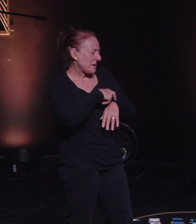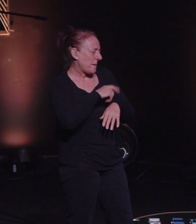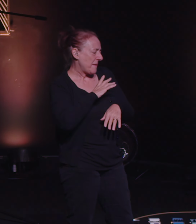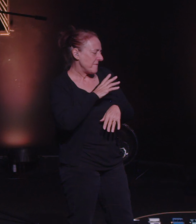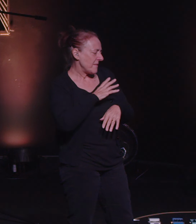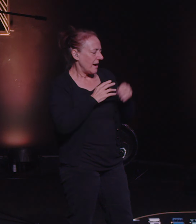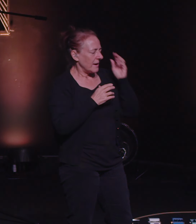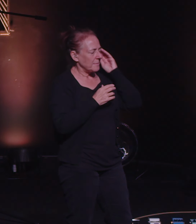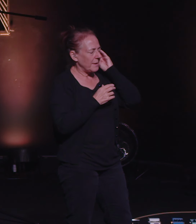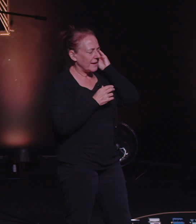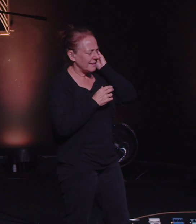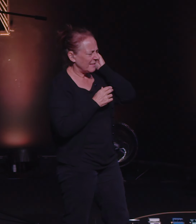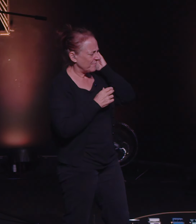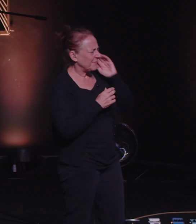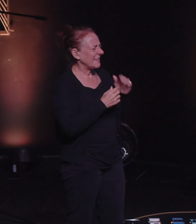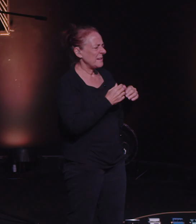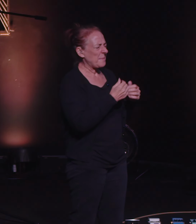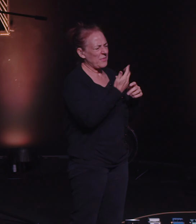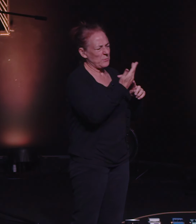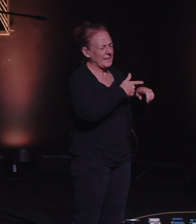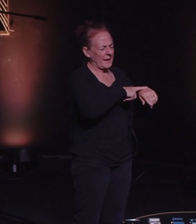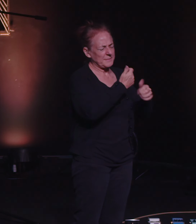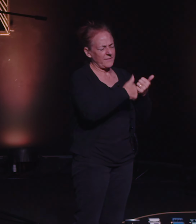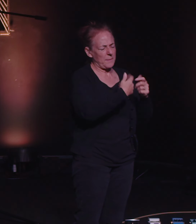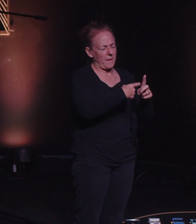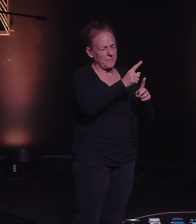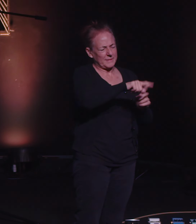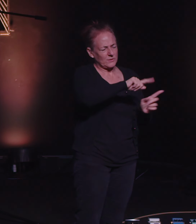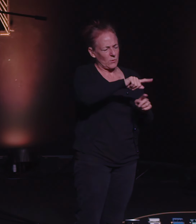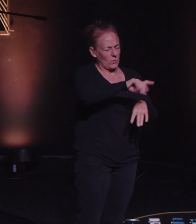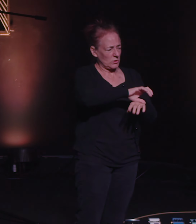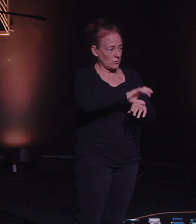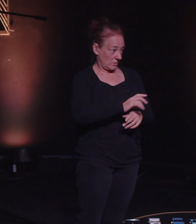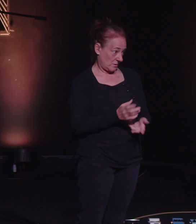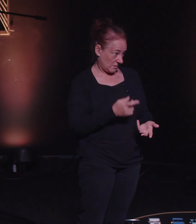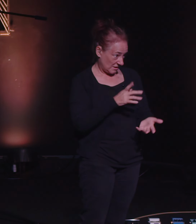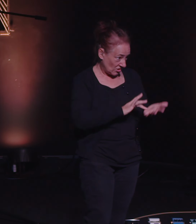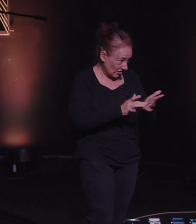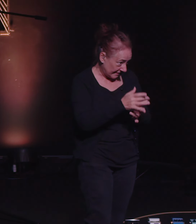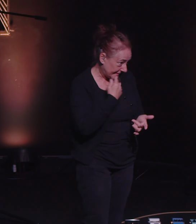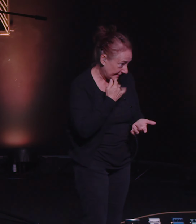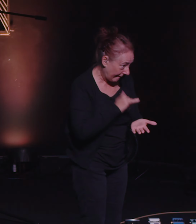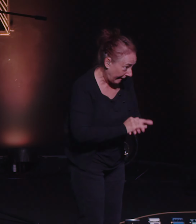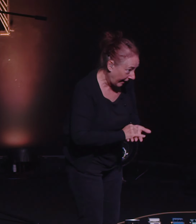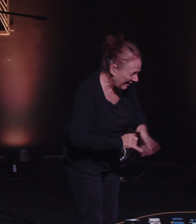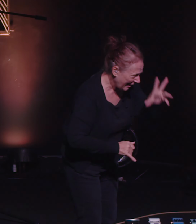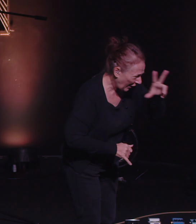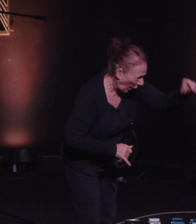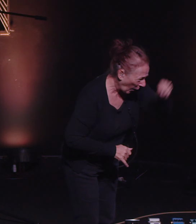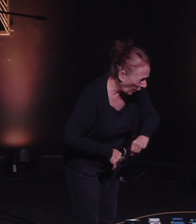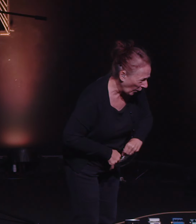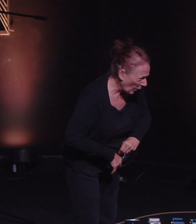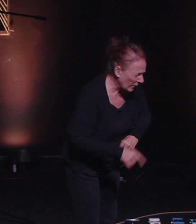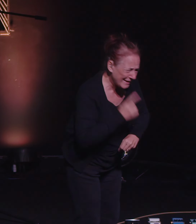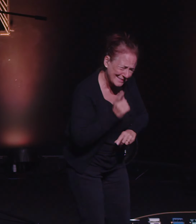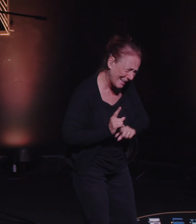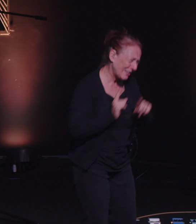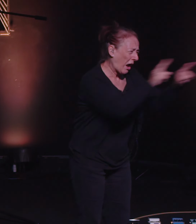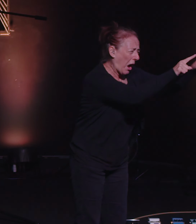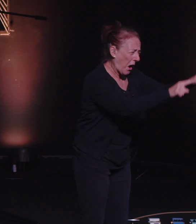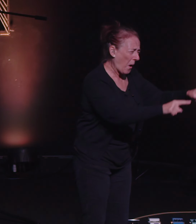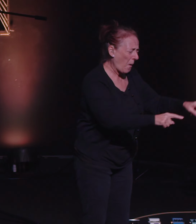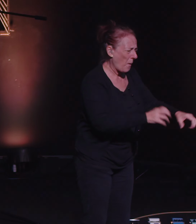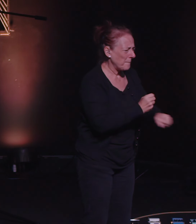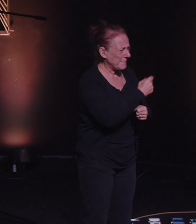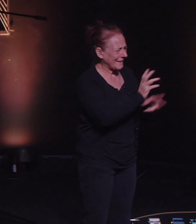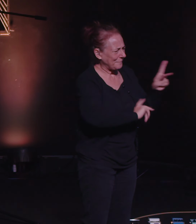but check it off. 3 out of 4, that's what I need you to do," right? No, he says, go. And don't just go, make